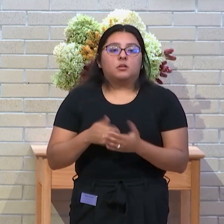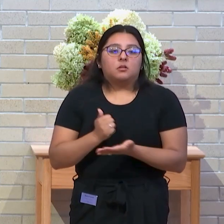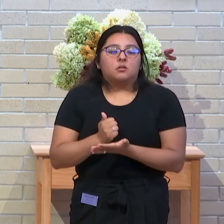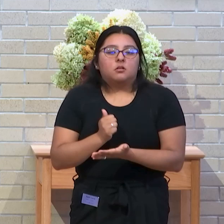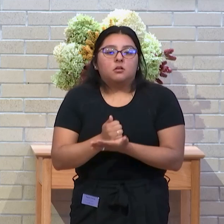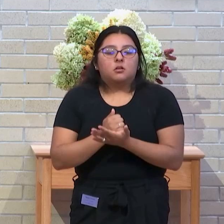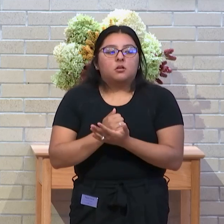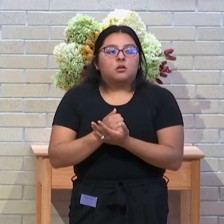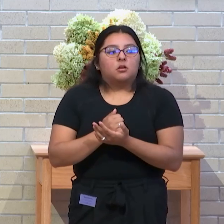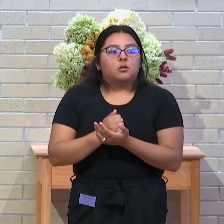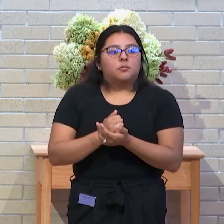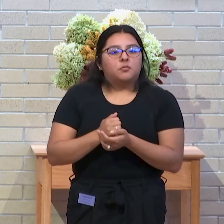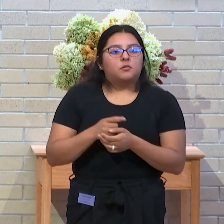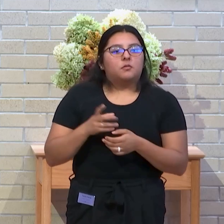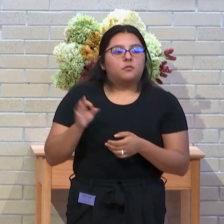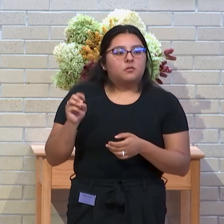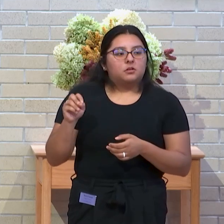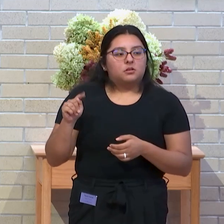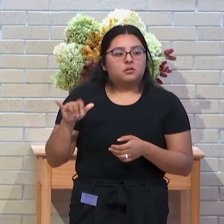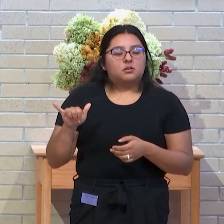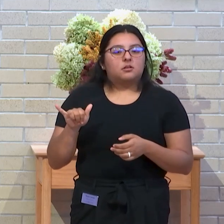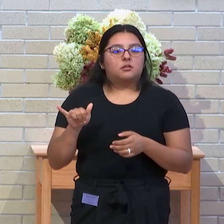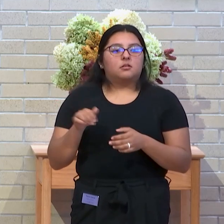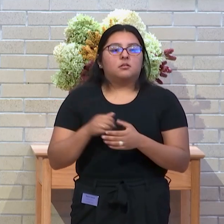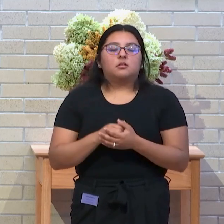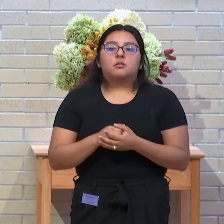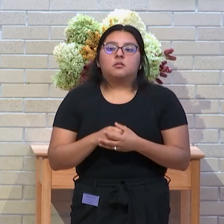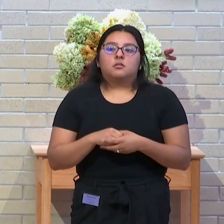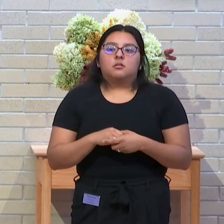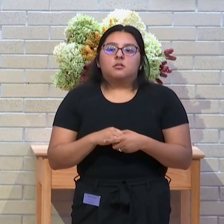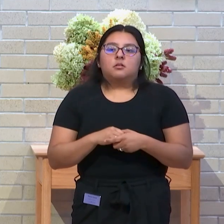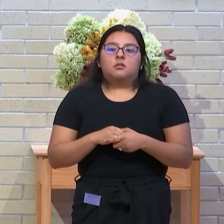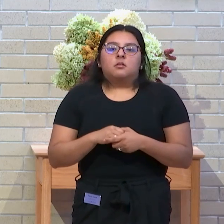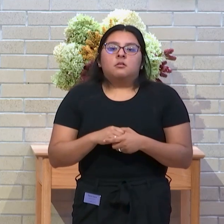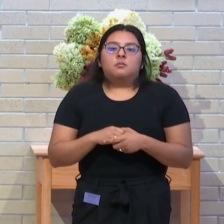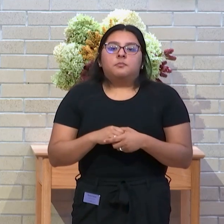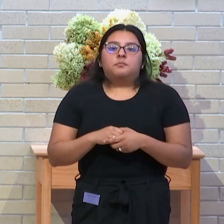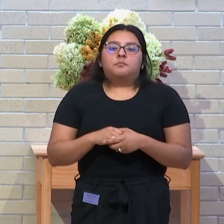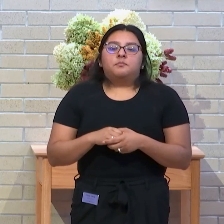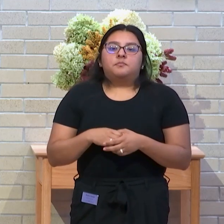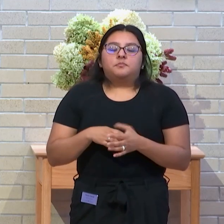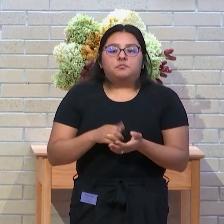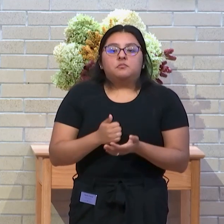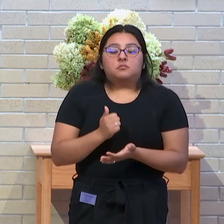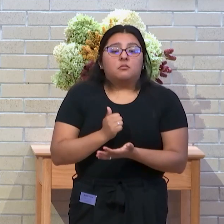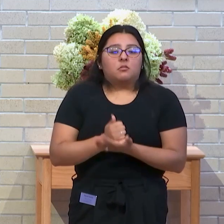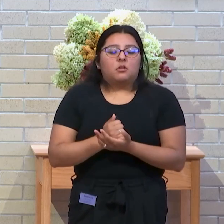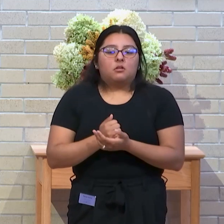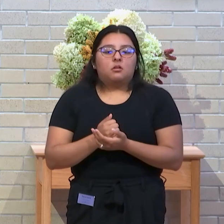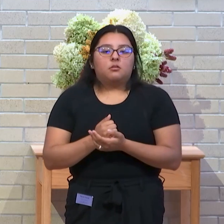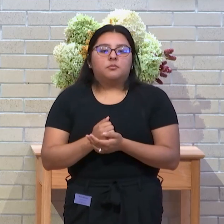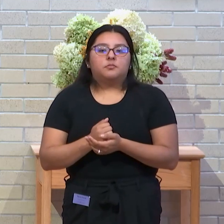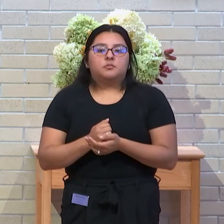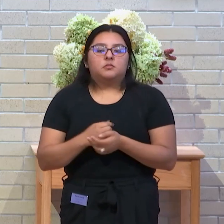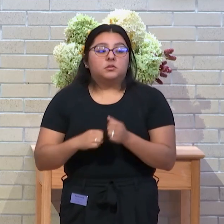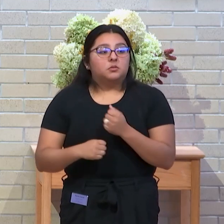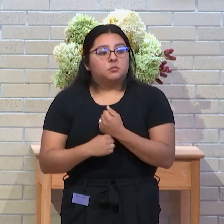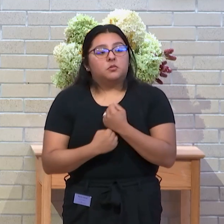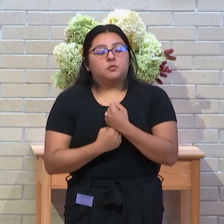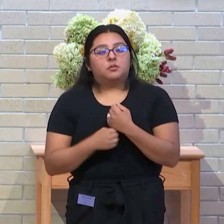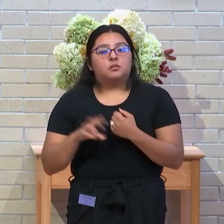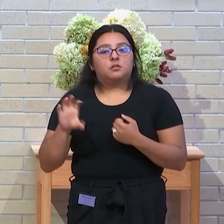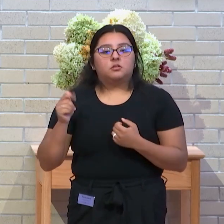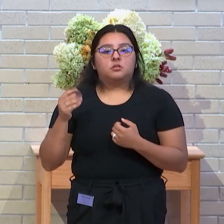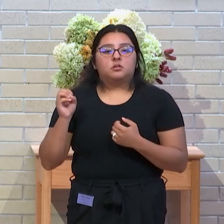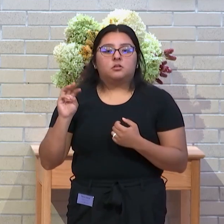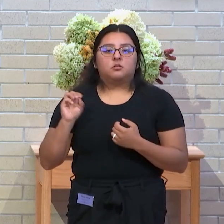of generosity. We allowed her to give in order that she may receive from the kachinas. She explained the kachina ceremony to